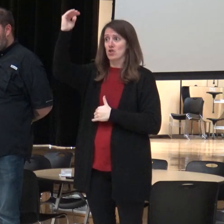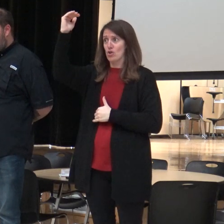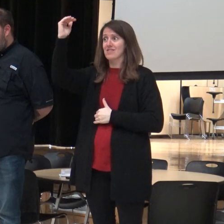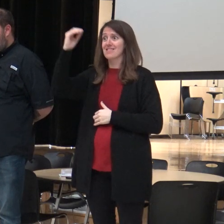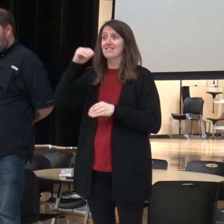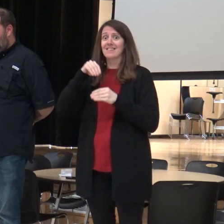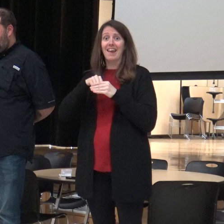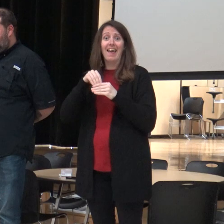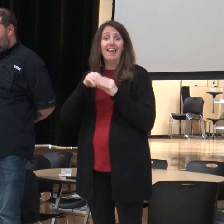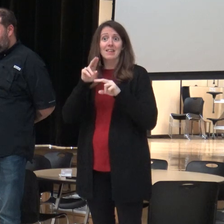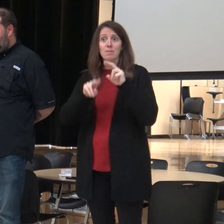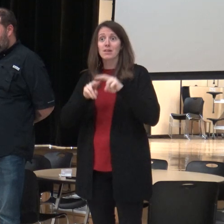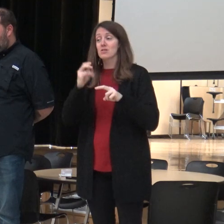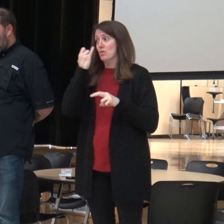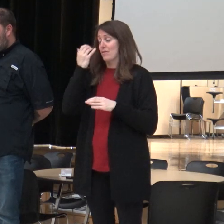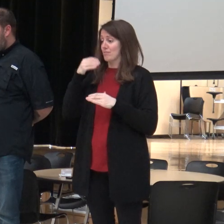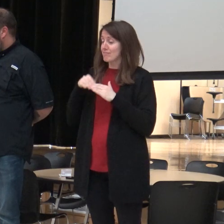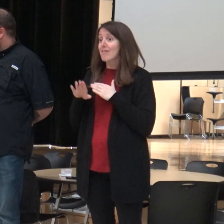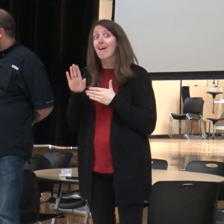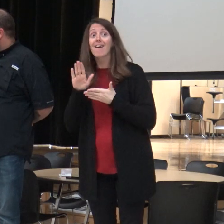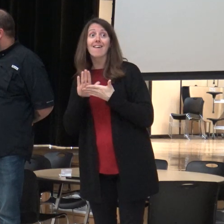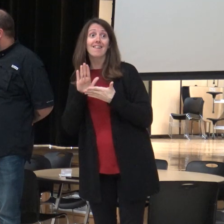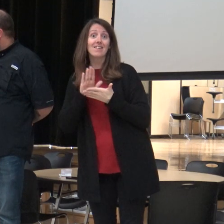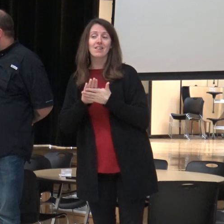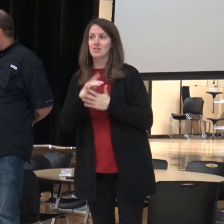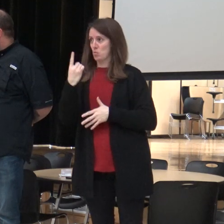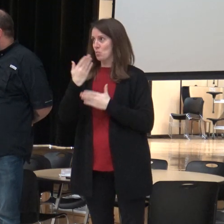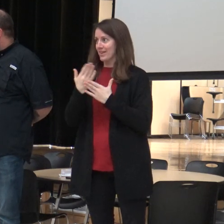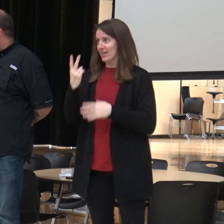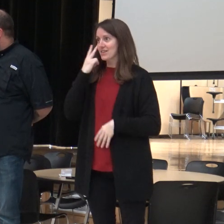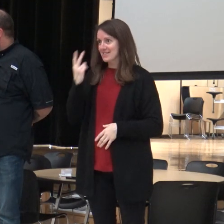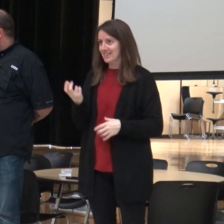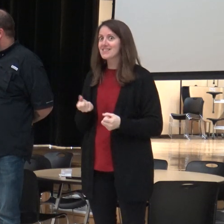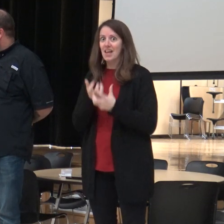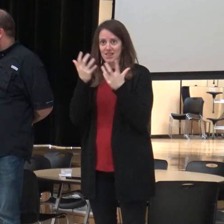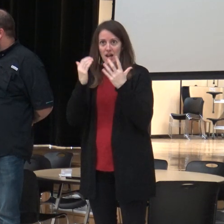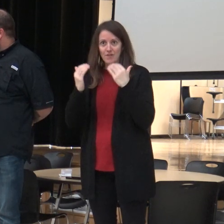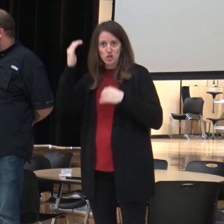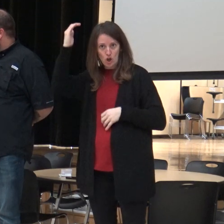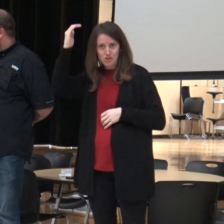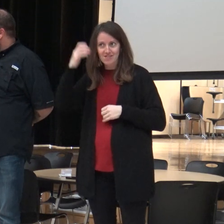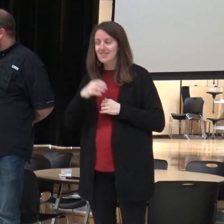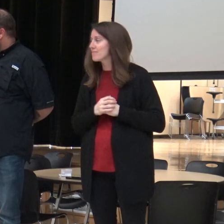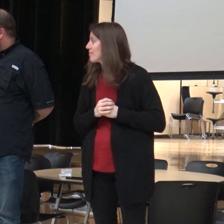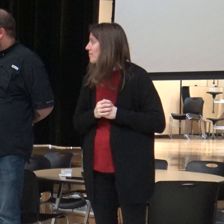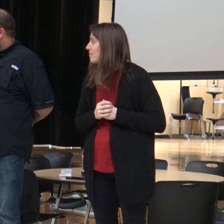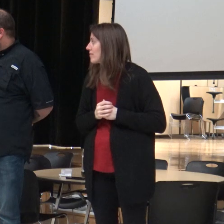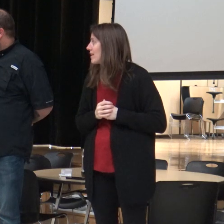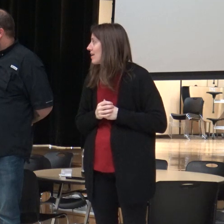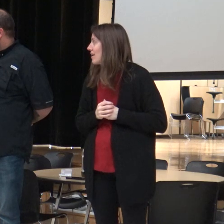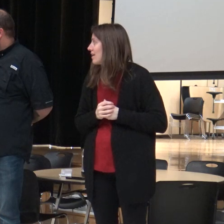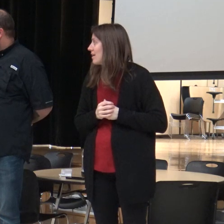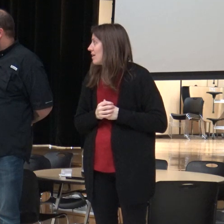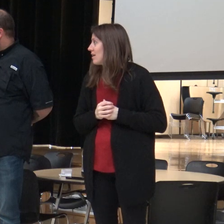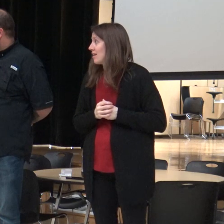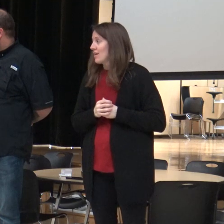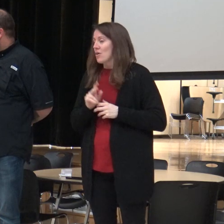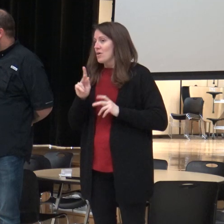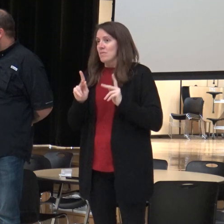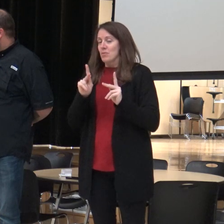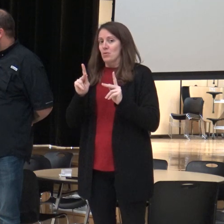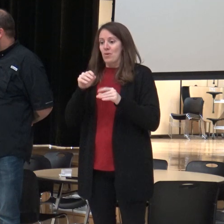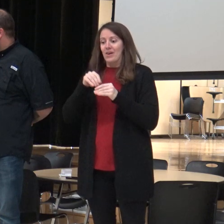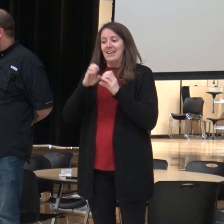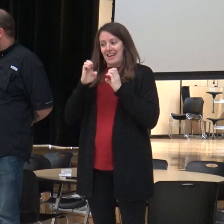So if you come into any school setting, that's the one thing you're gonna see are lots of adults. And what I always say, and I'll brag about education, people who are